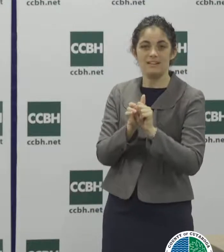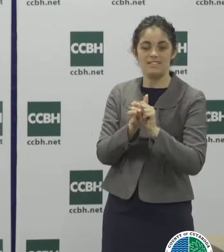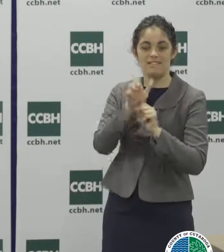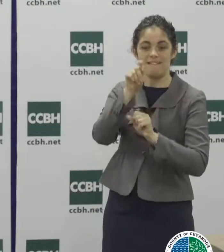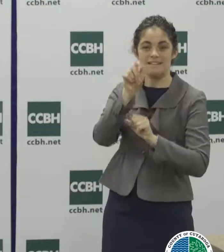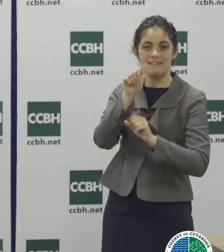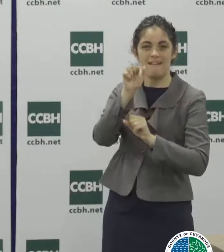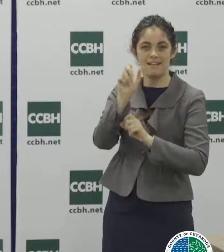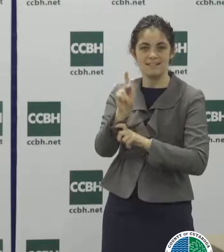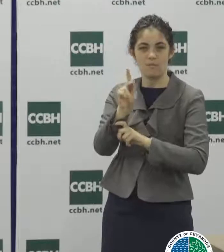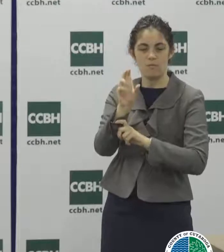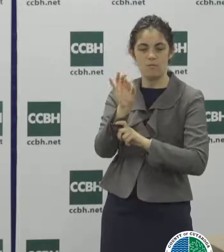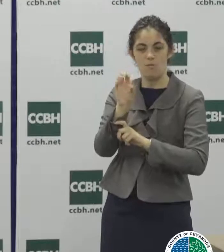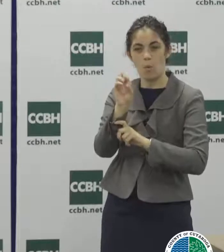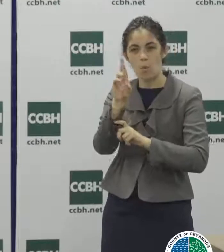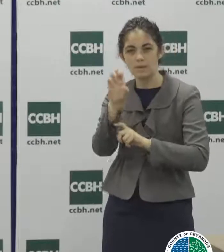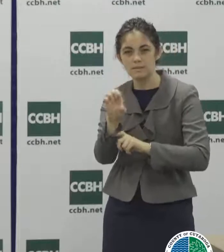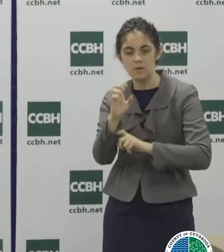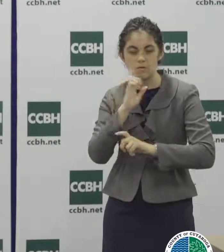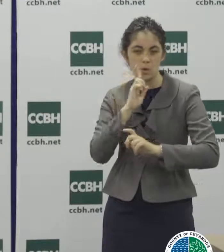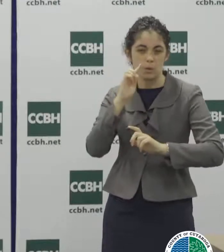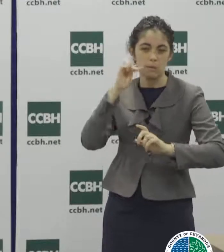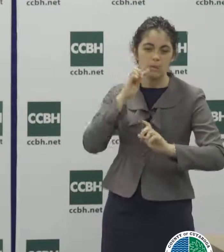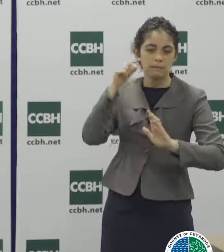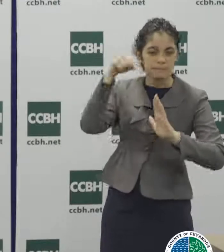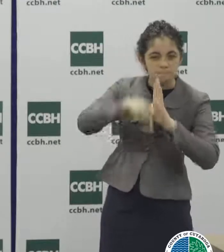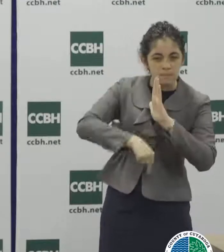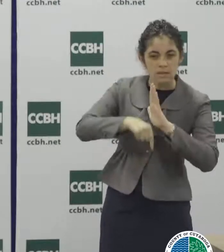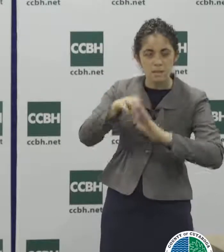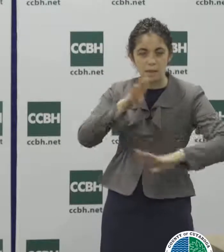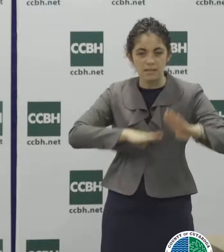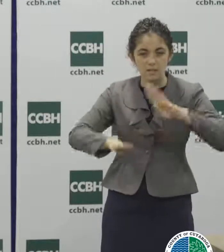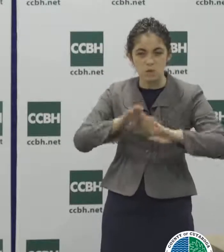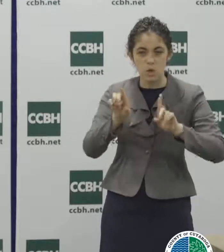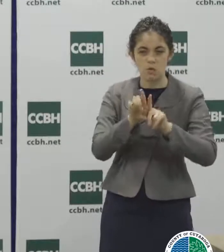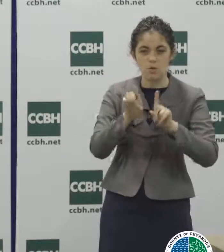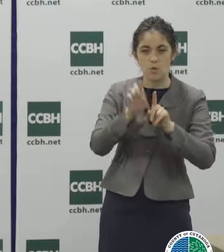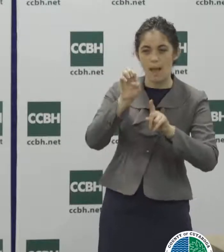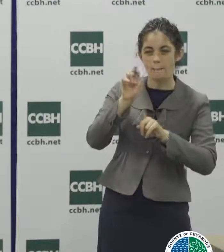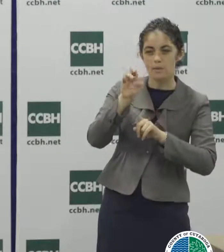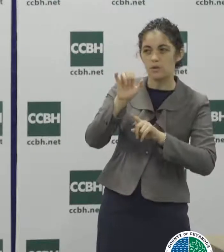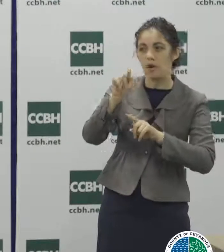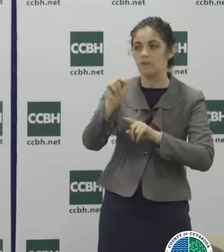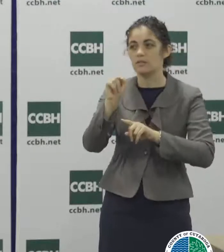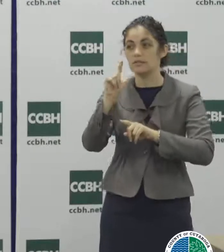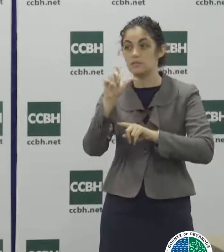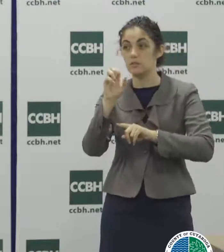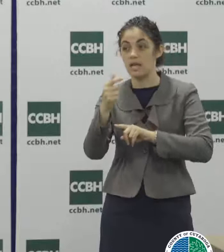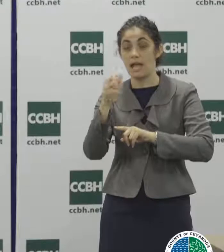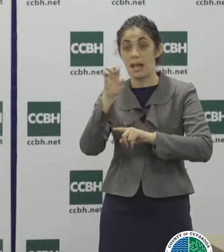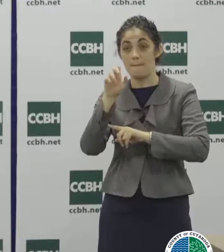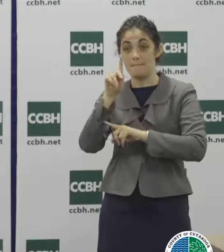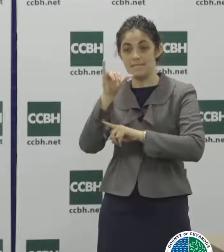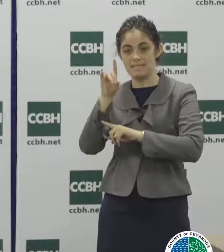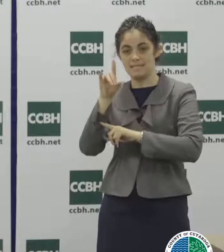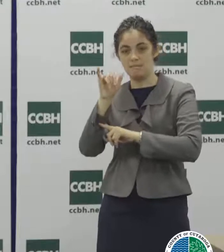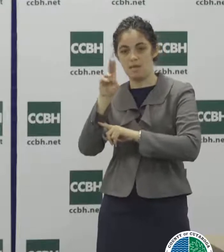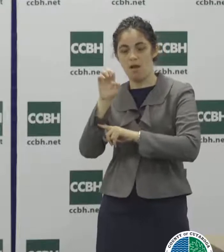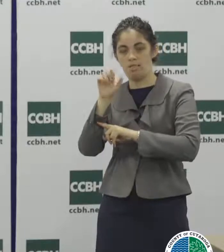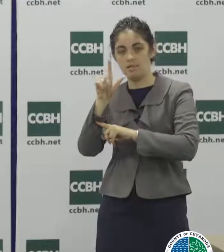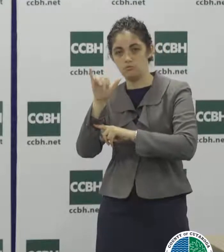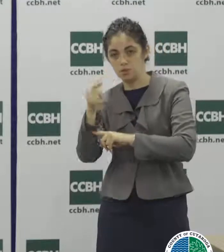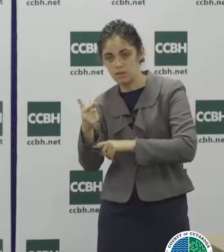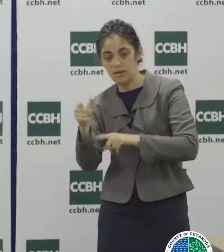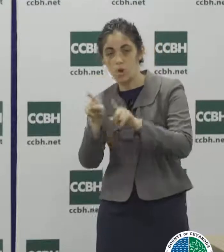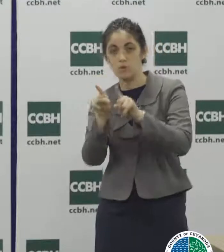task force, looking into the basic biology, the immunology, the epidemiology of the